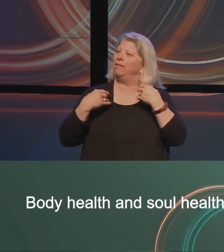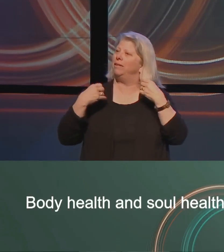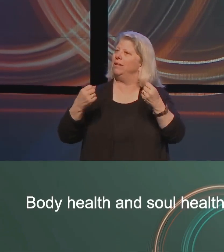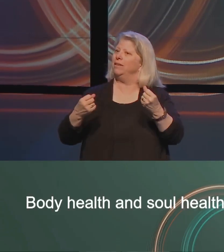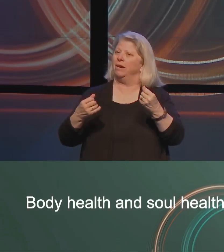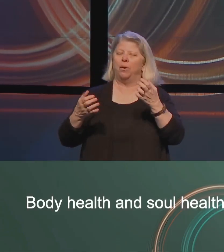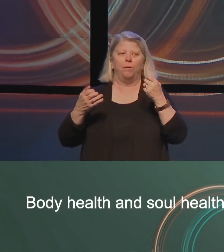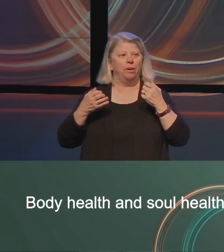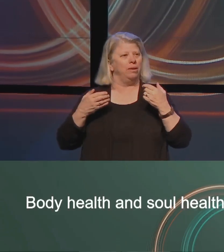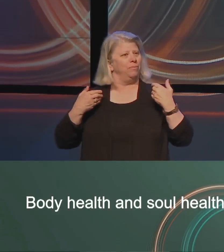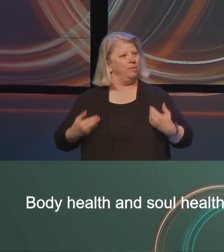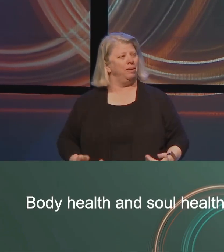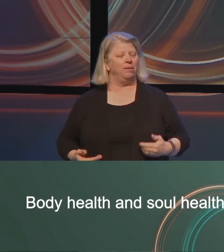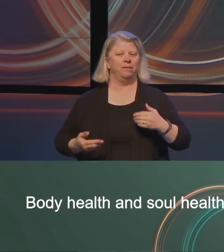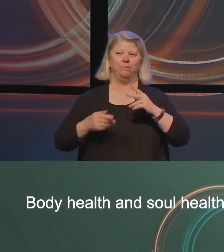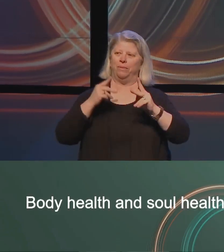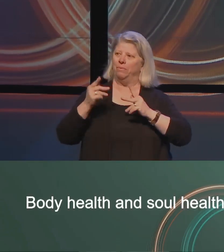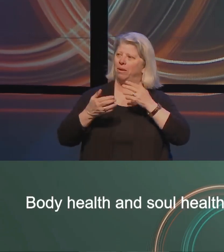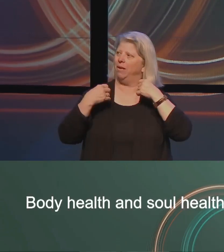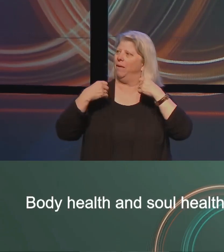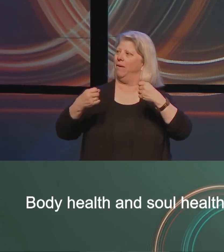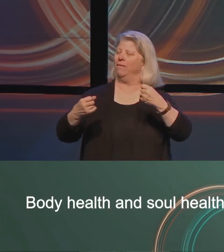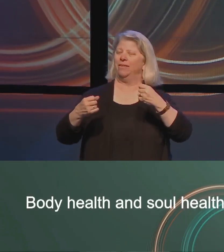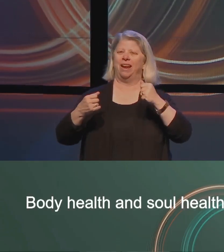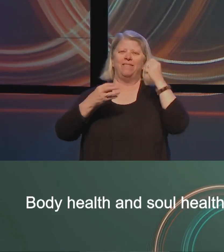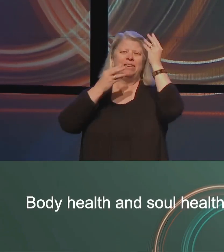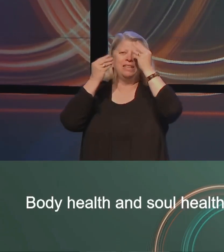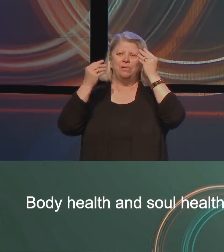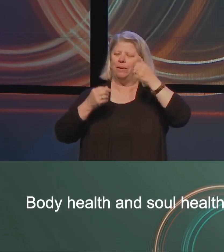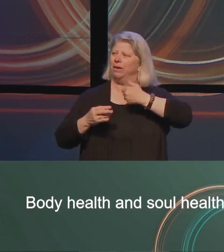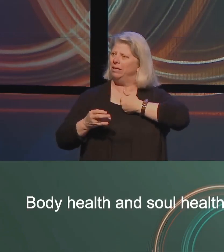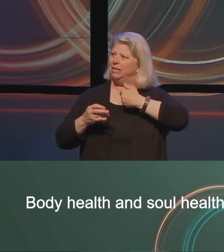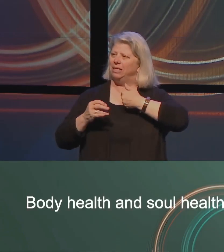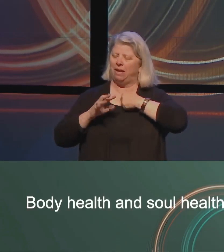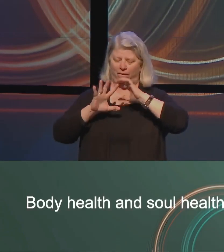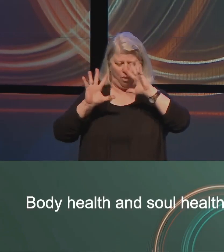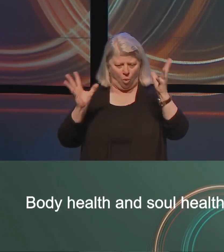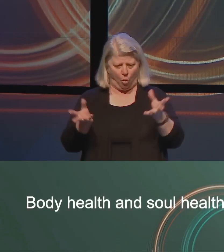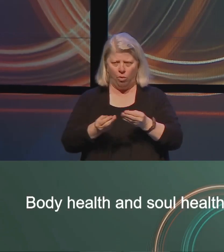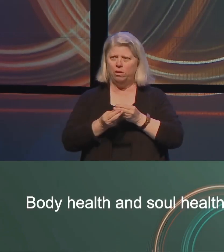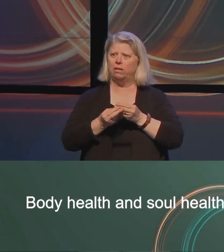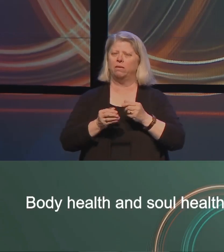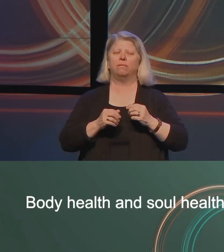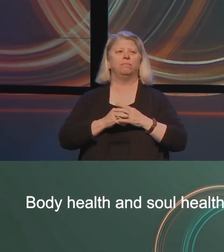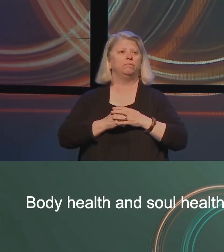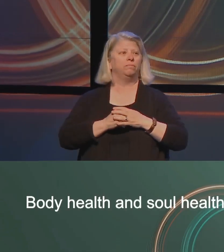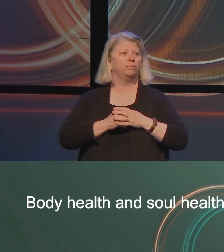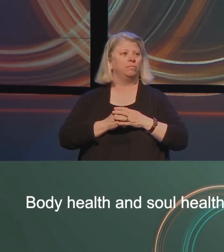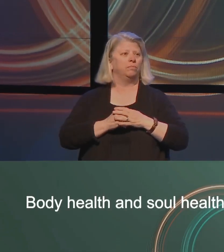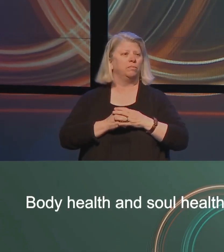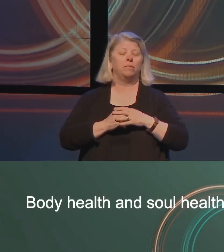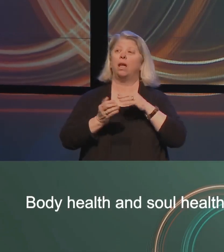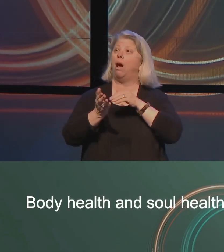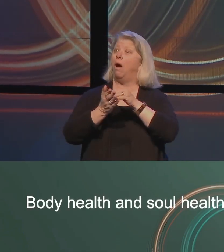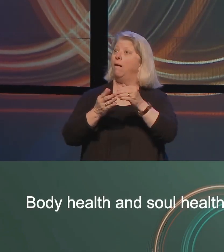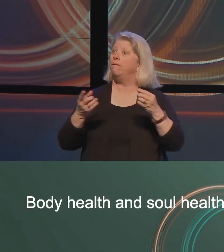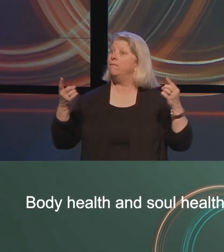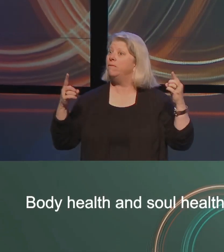want to be people of well-being, then we have to think about ourselves holistically. And too